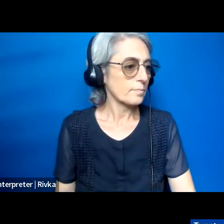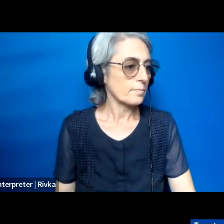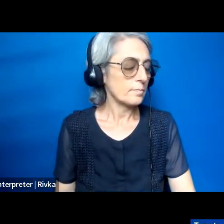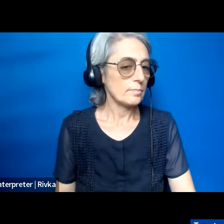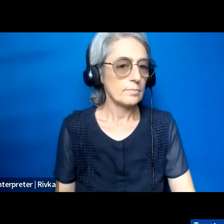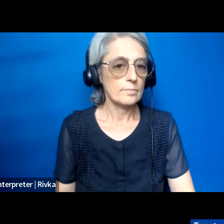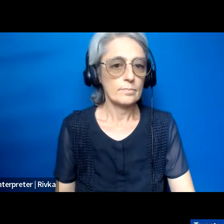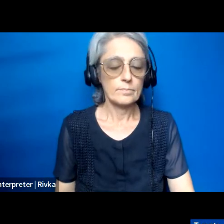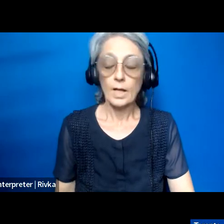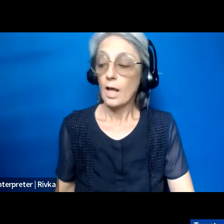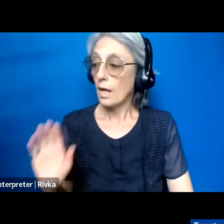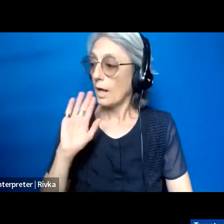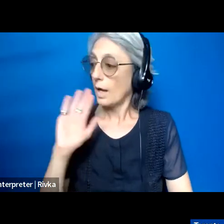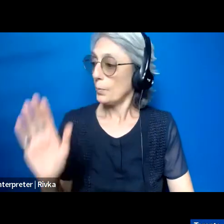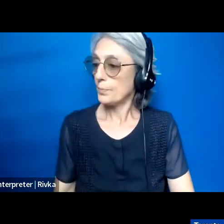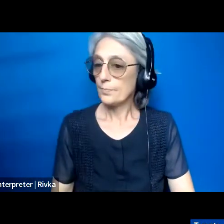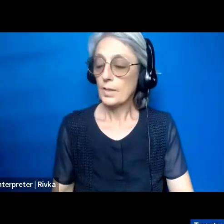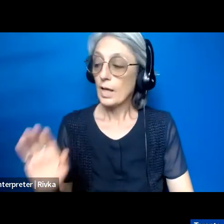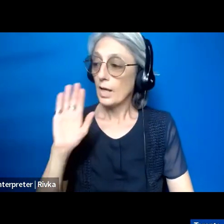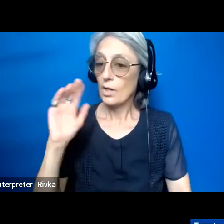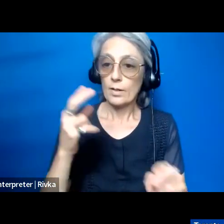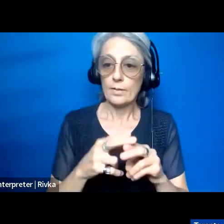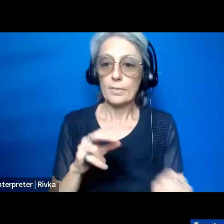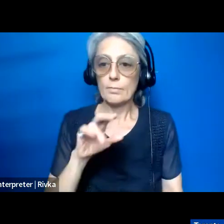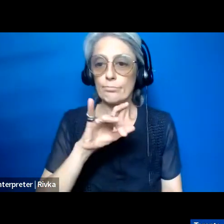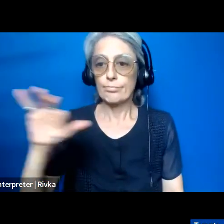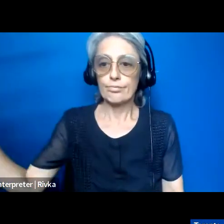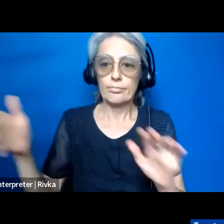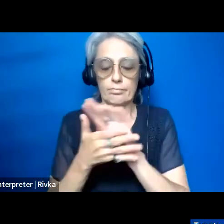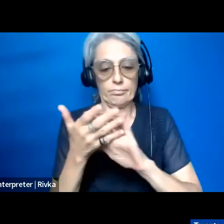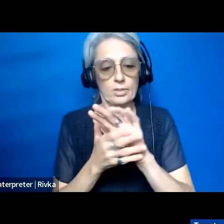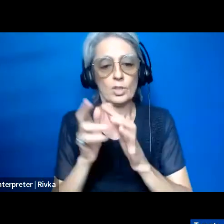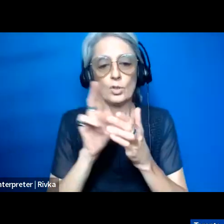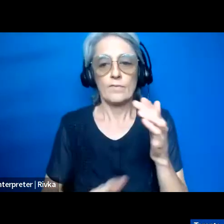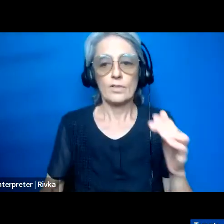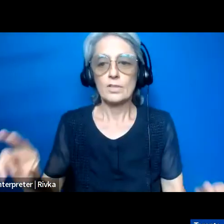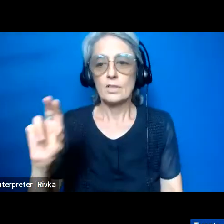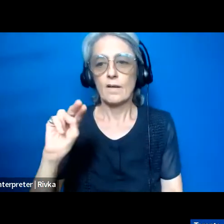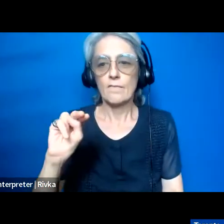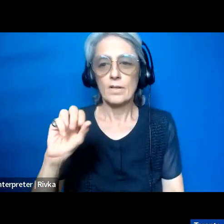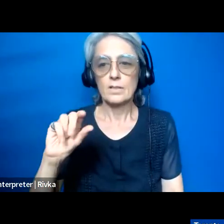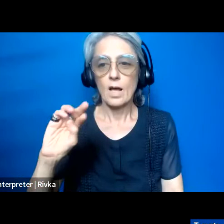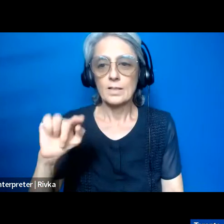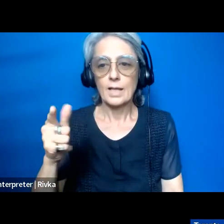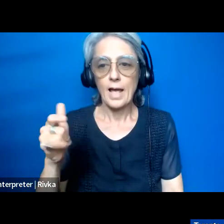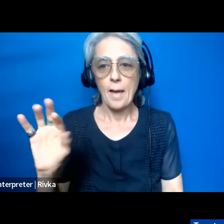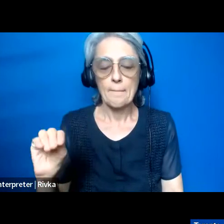Hello. Yeah. Hello, my name is Kevin Zapata from the University of Nottingham.